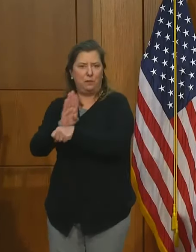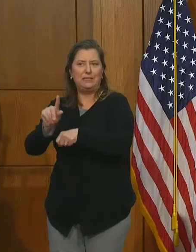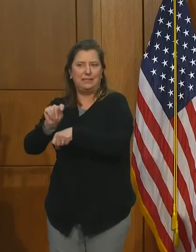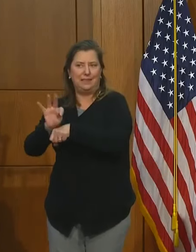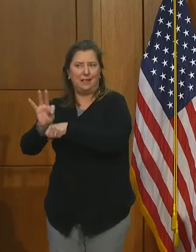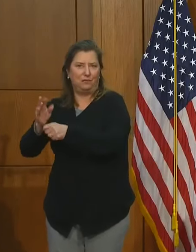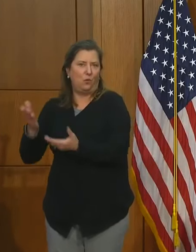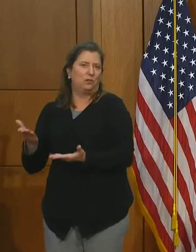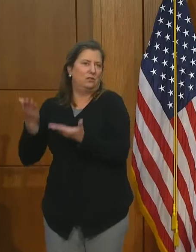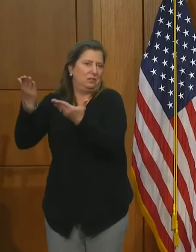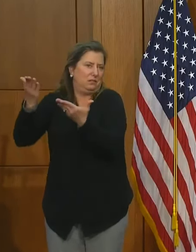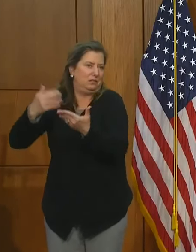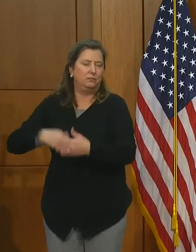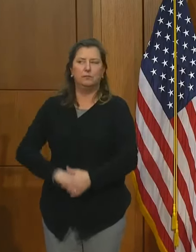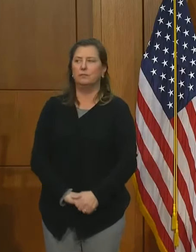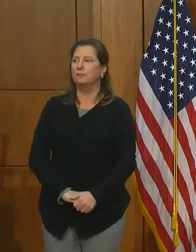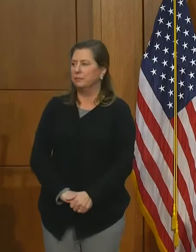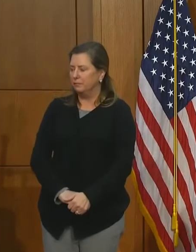Yep.